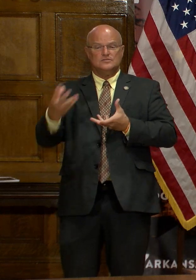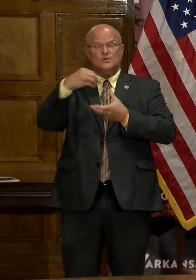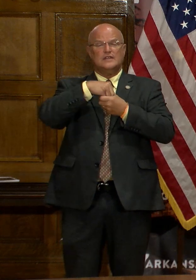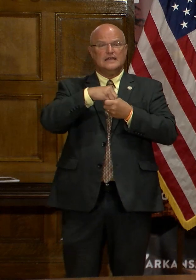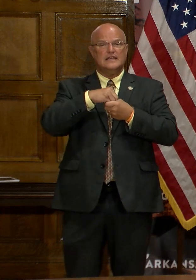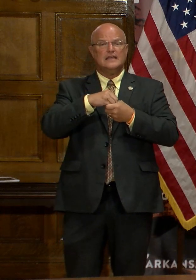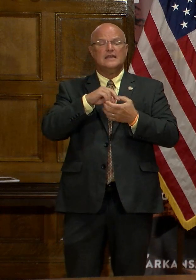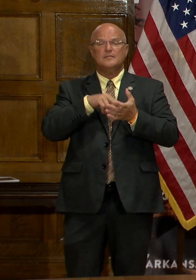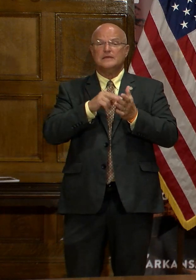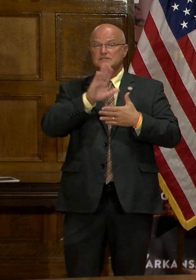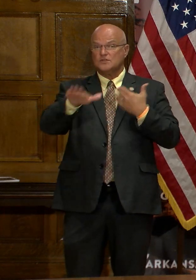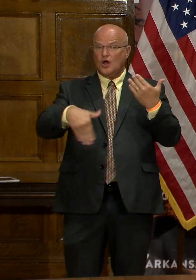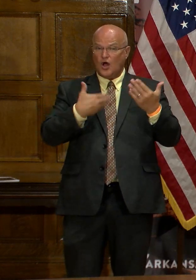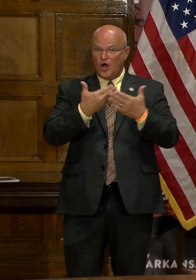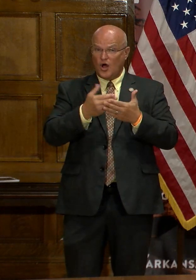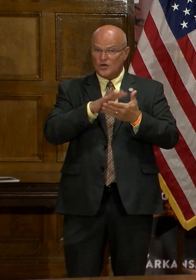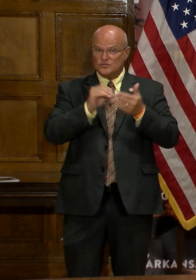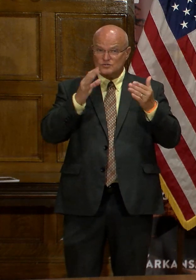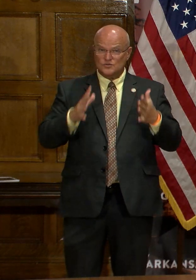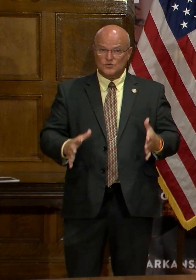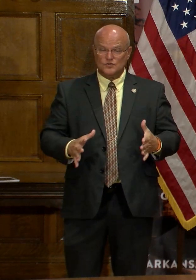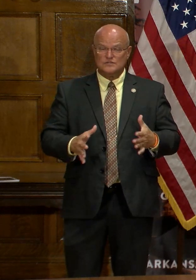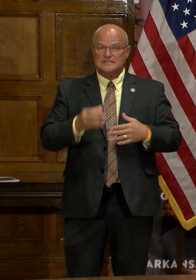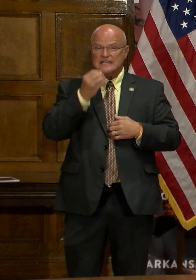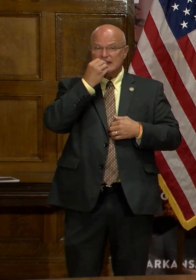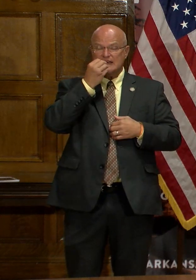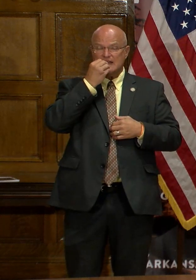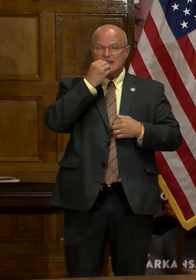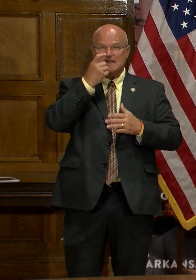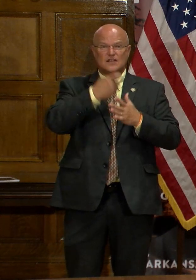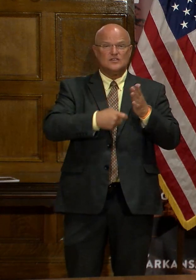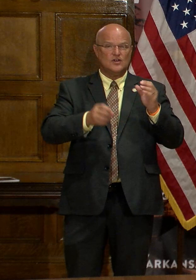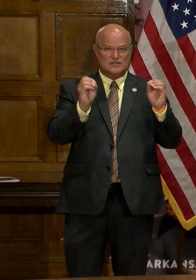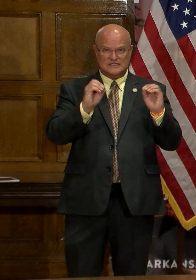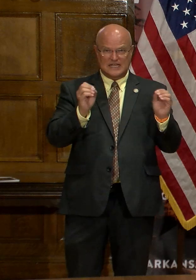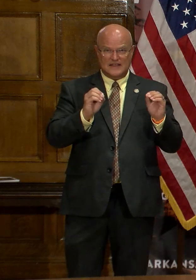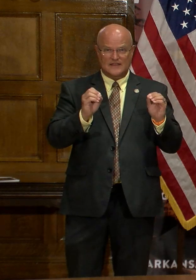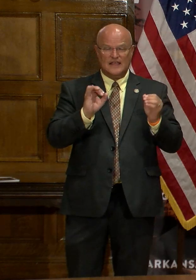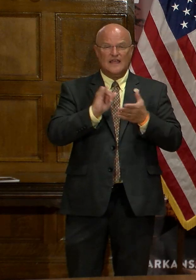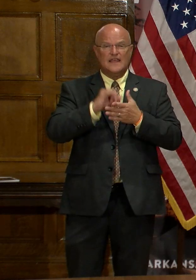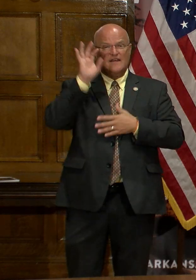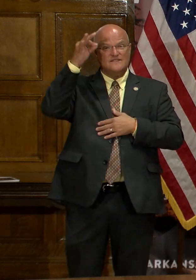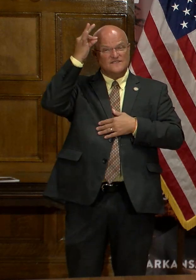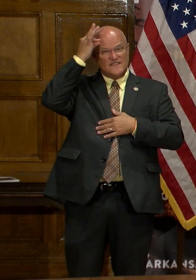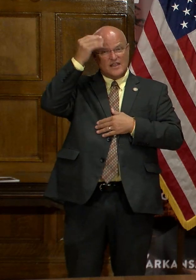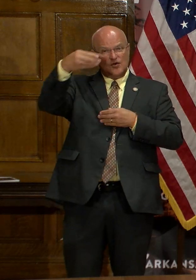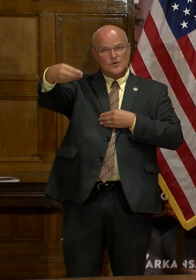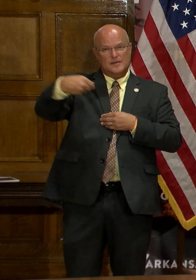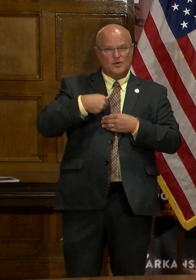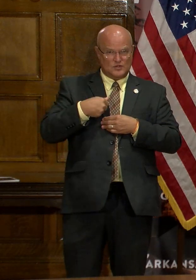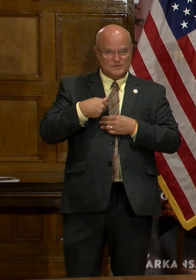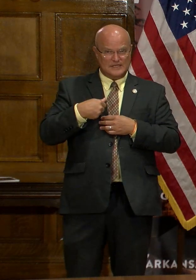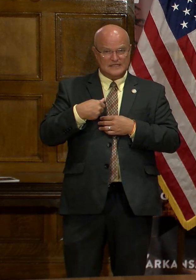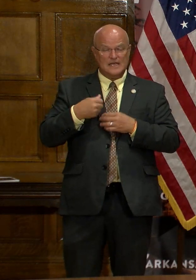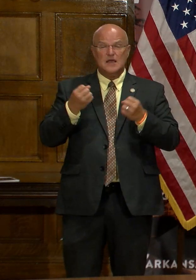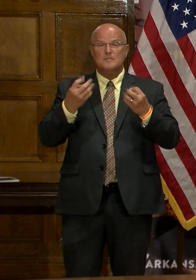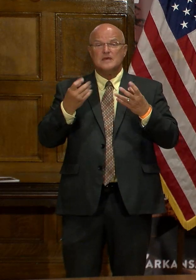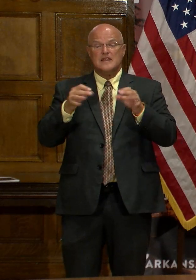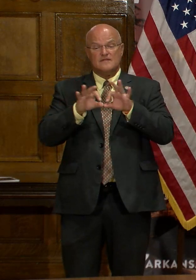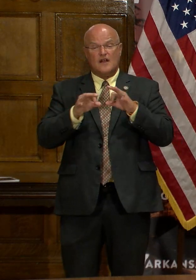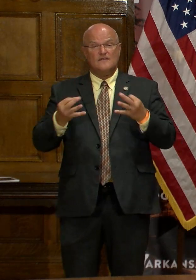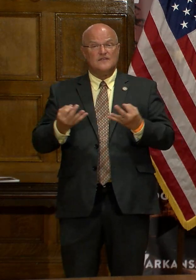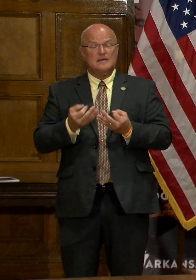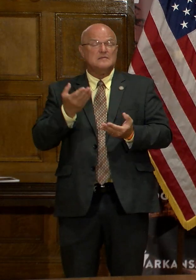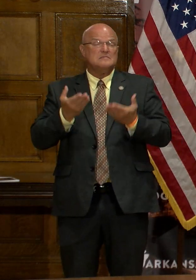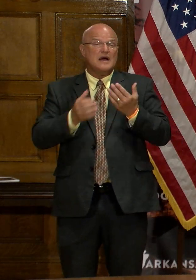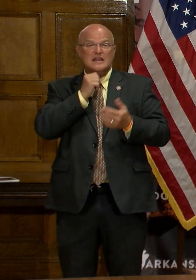to claim all students at the free meal rate for meals that qualify for federal reimbursement. Many of our families